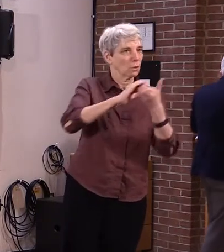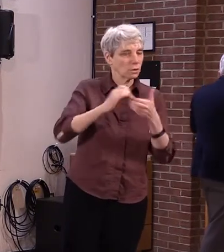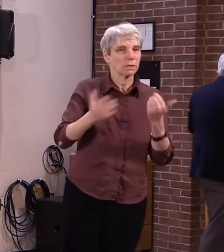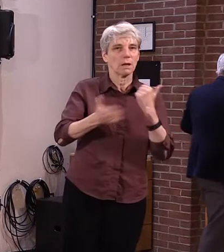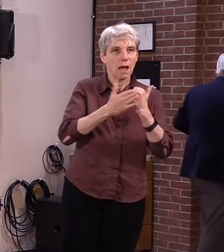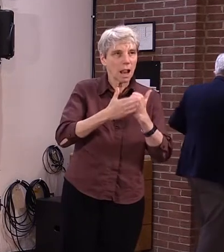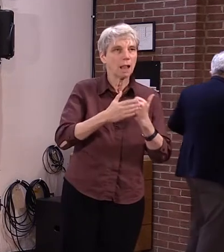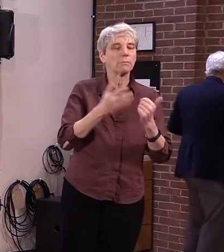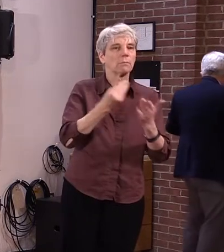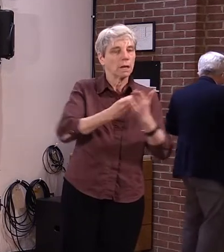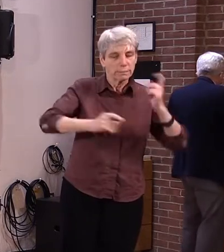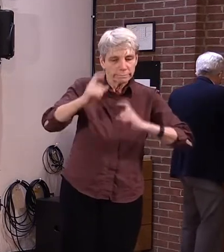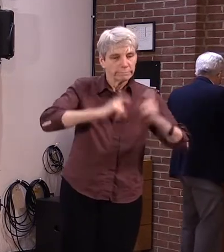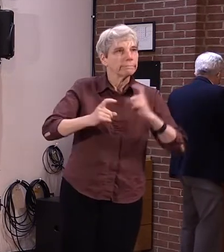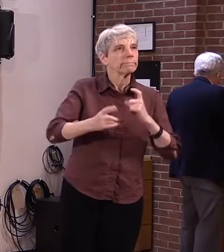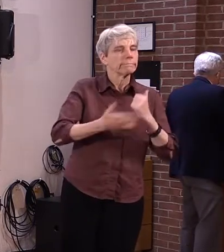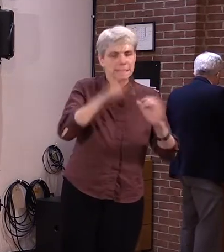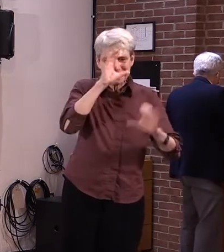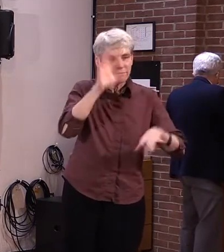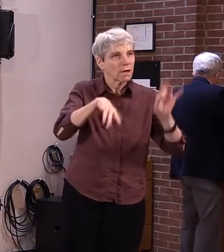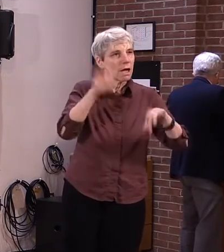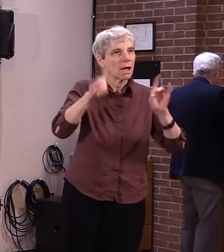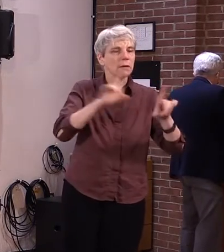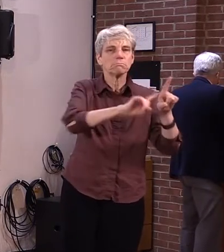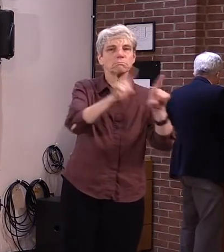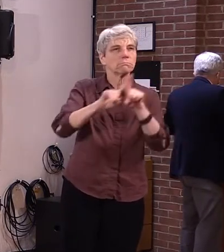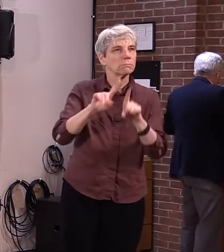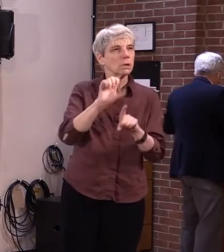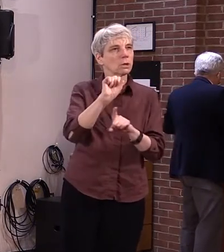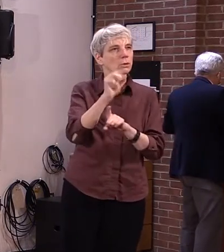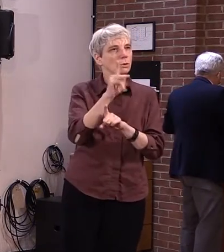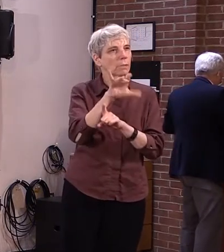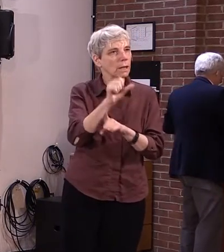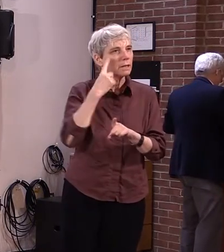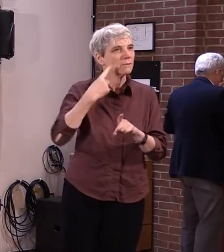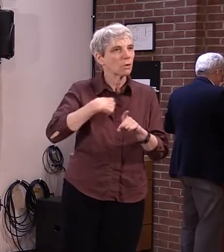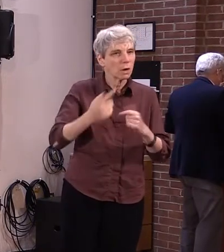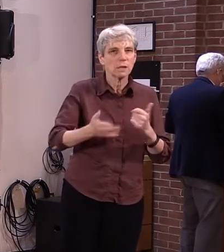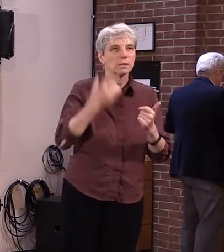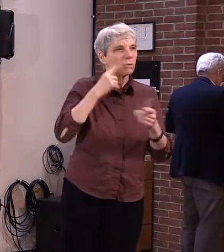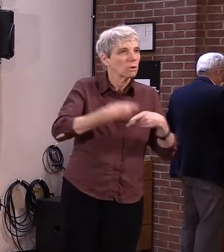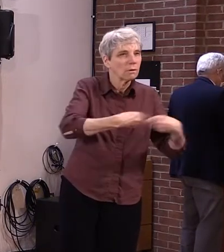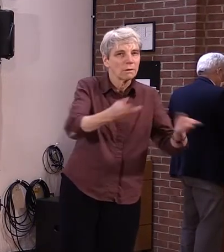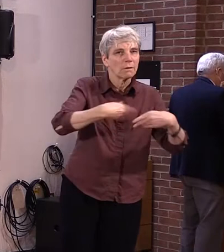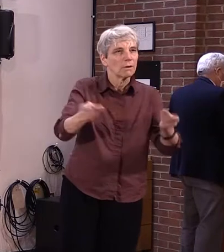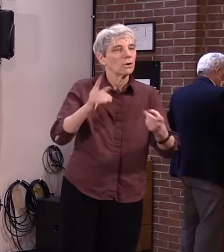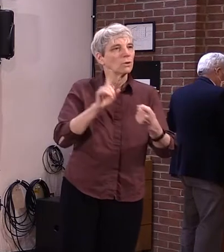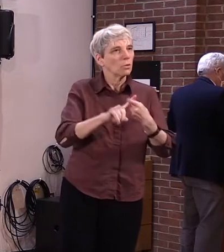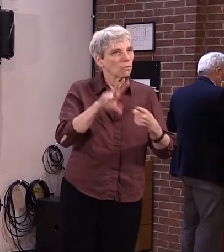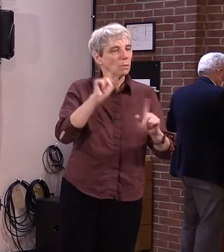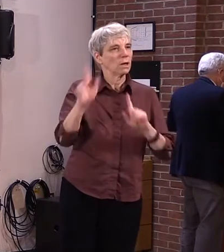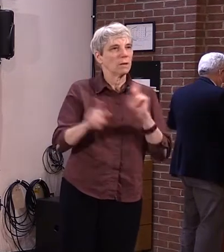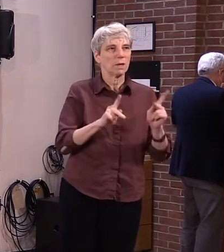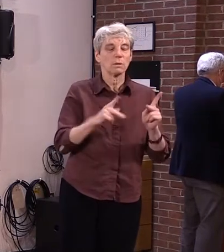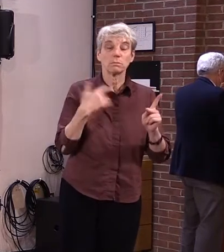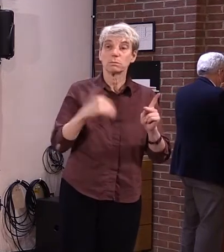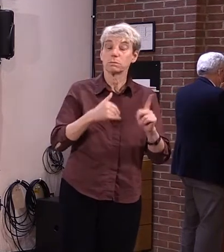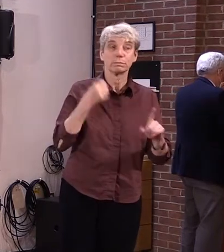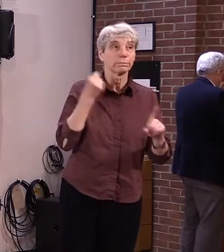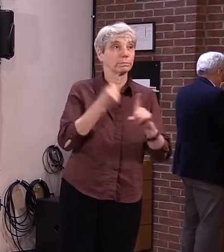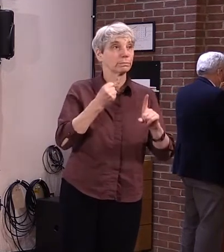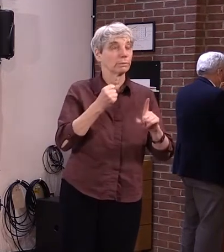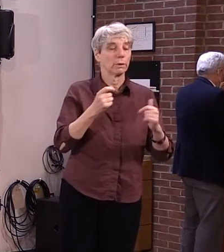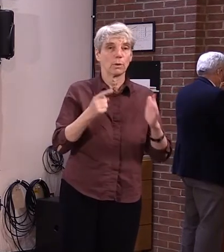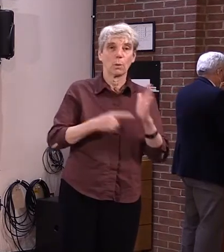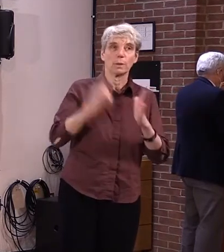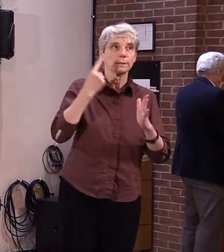so many other good deeds to help Vermonters through this once-in-a-century crisis. I appreciate their work and want